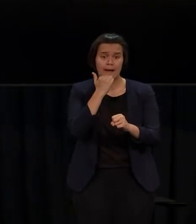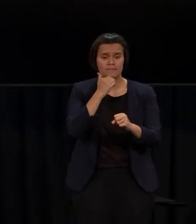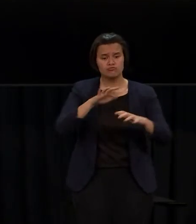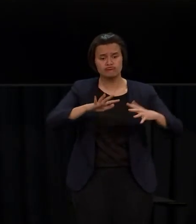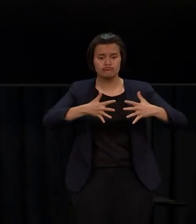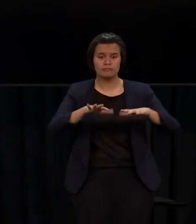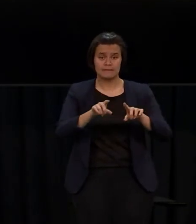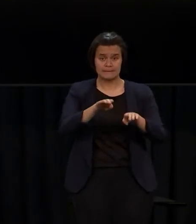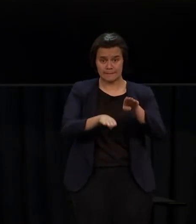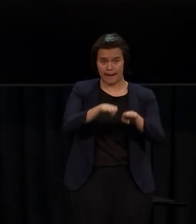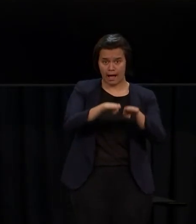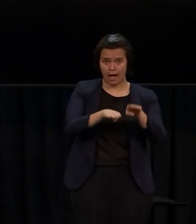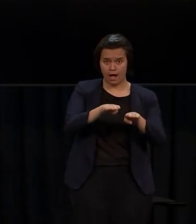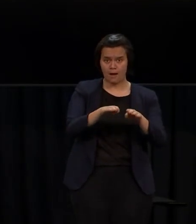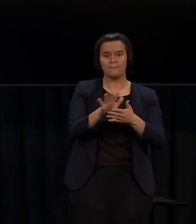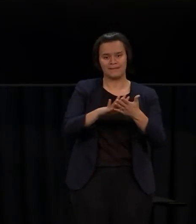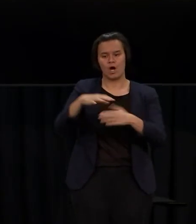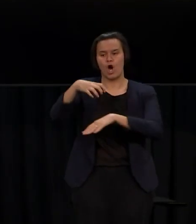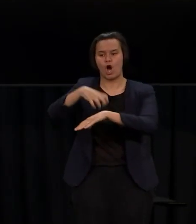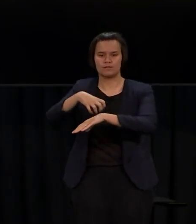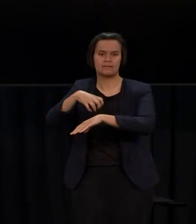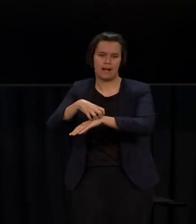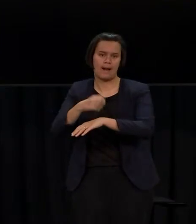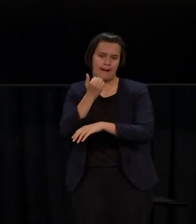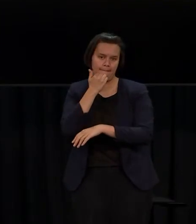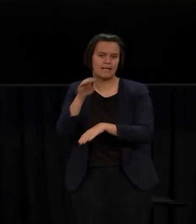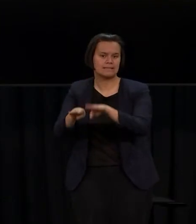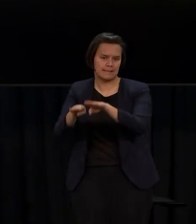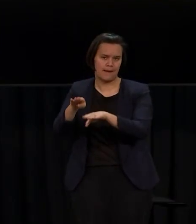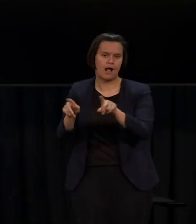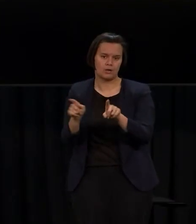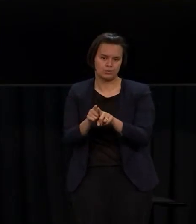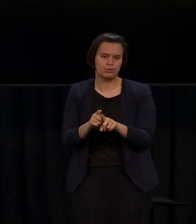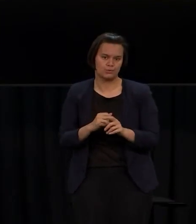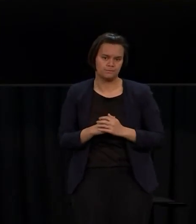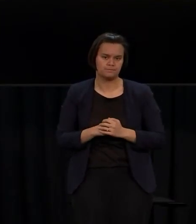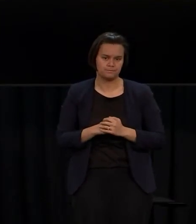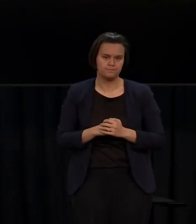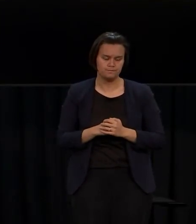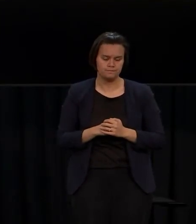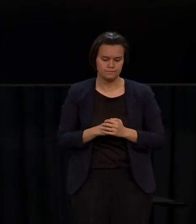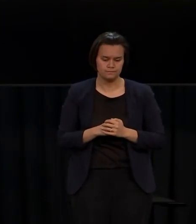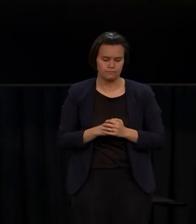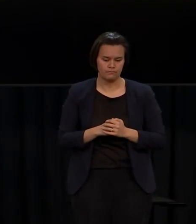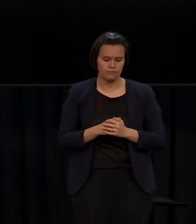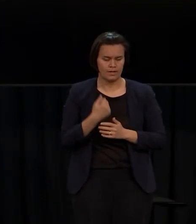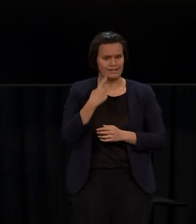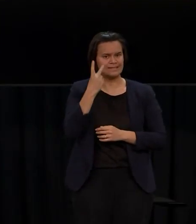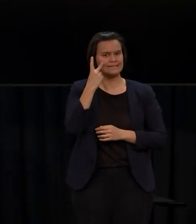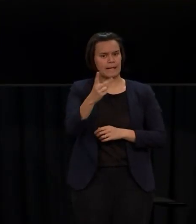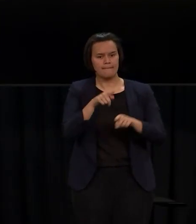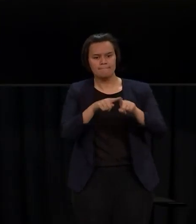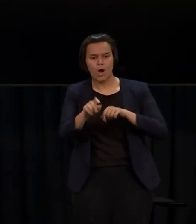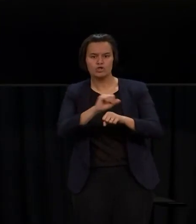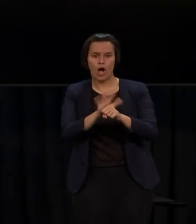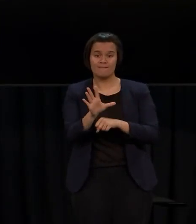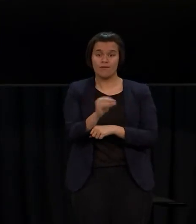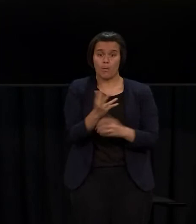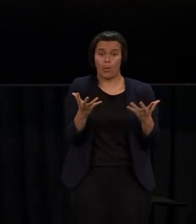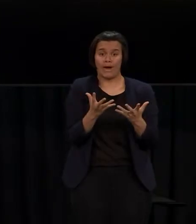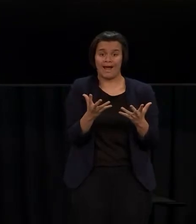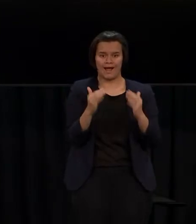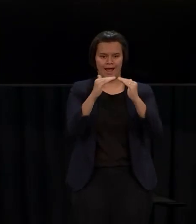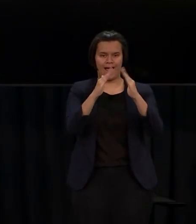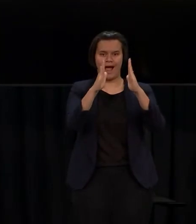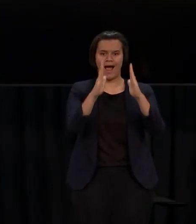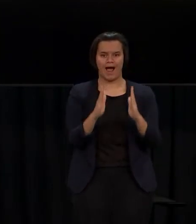the greatest risk at the moment presented to all of our cases that are emerging are household gatherings, and so we just continue to give